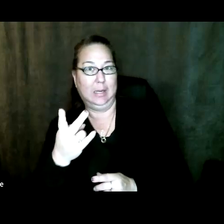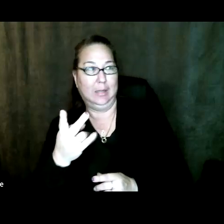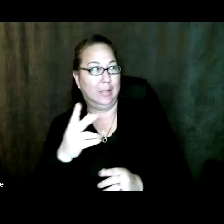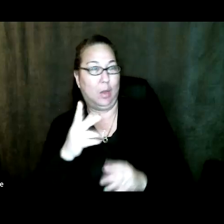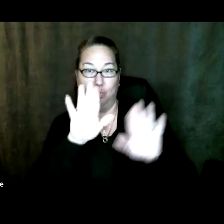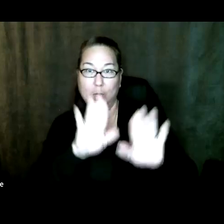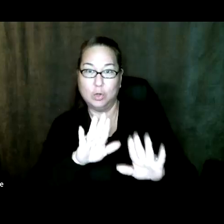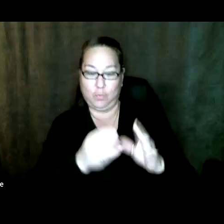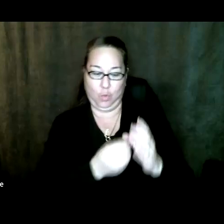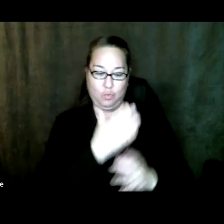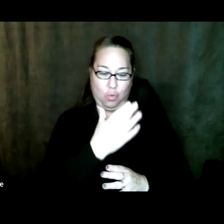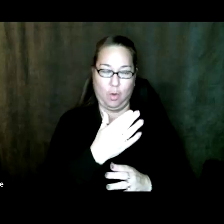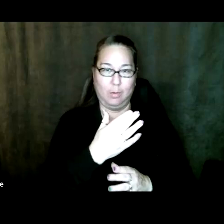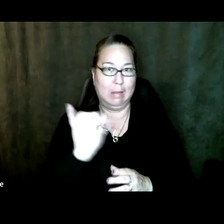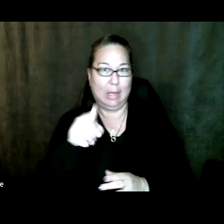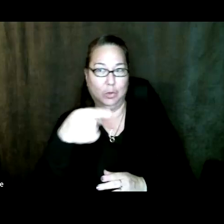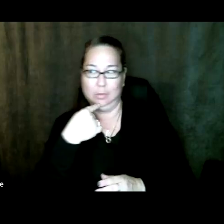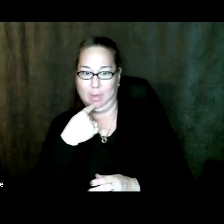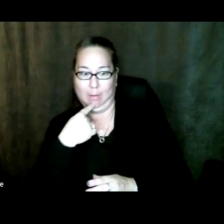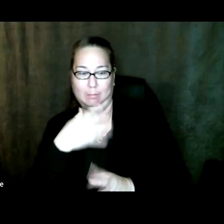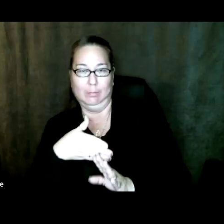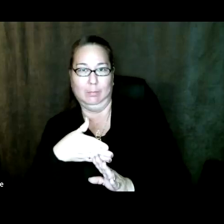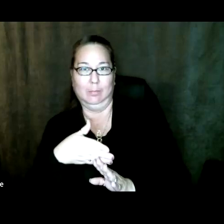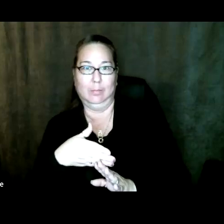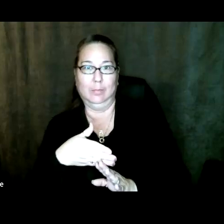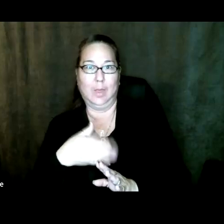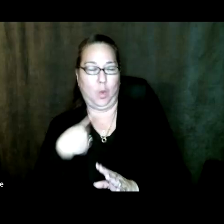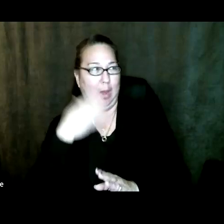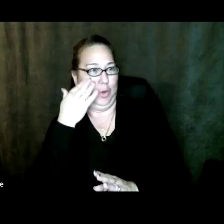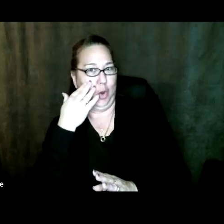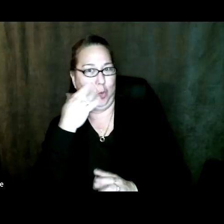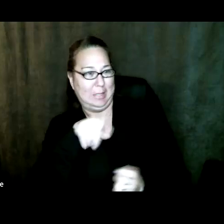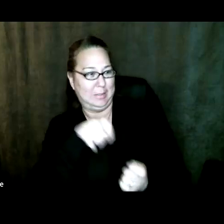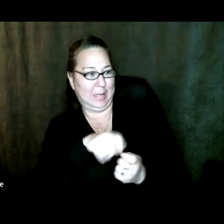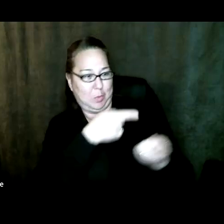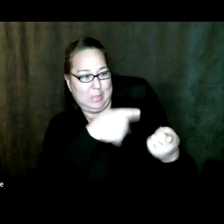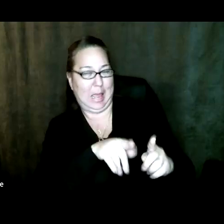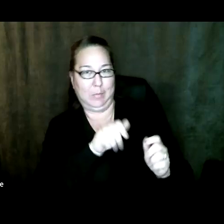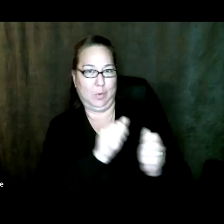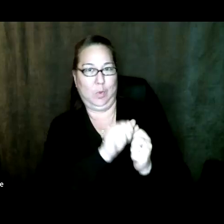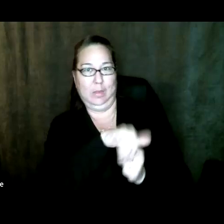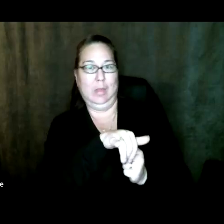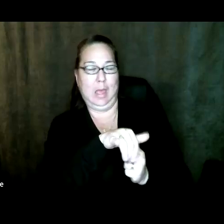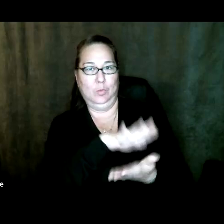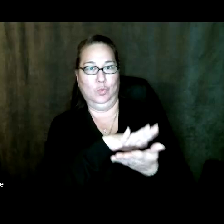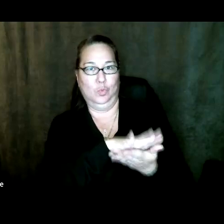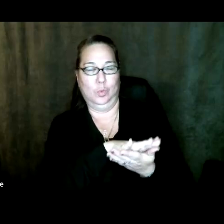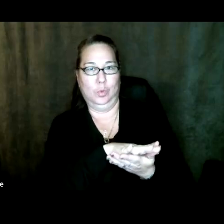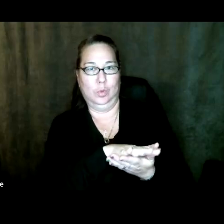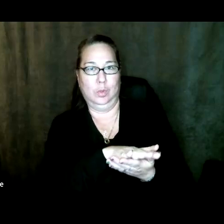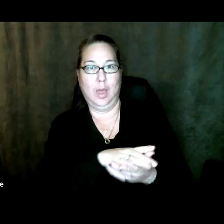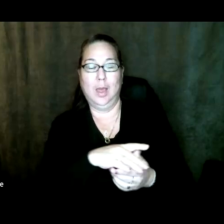pointed out, are that we know exactly what happened with this school. And then some of it seems to be like a somewhat of a